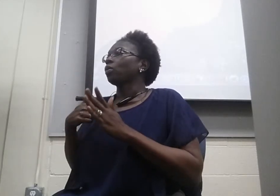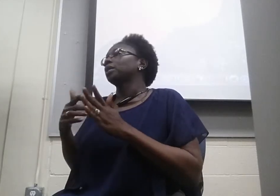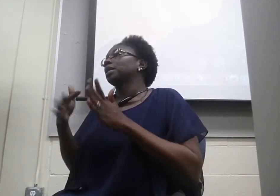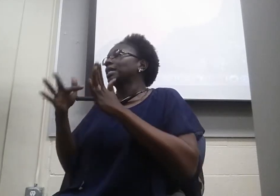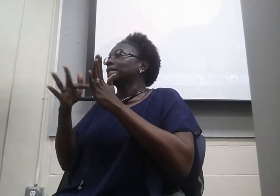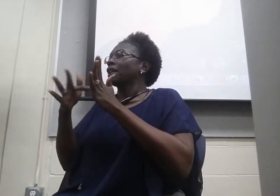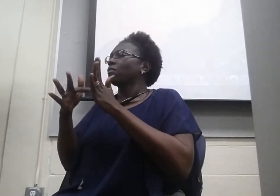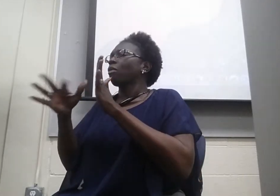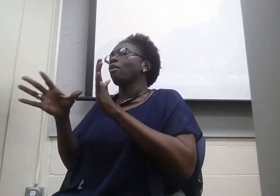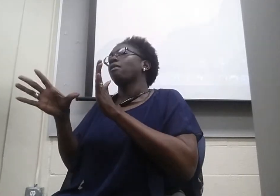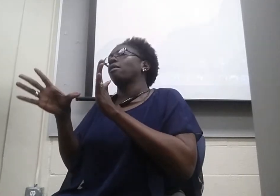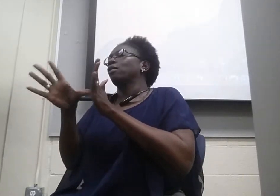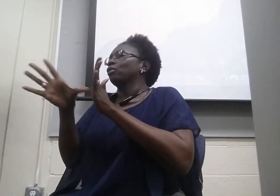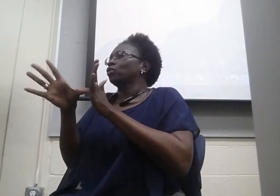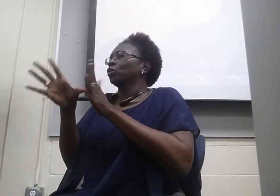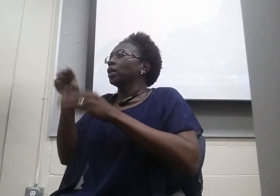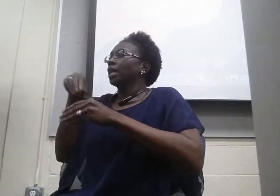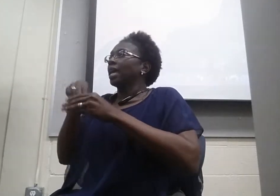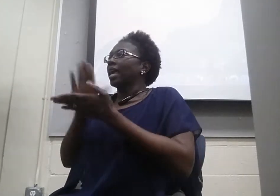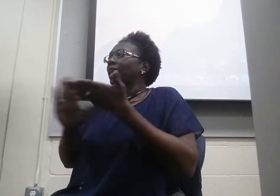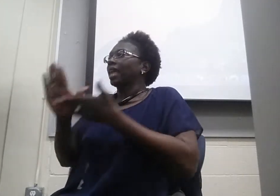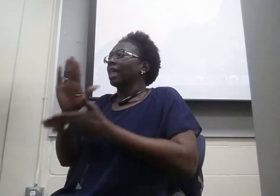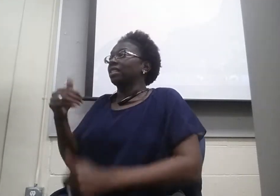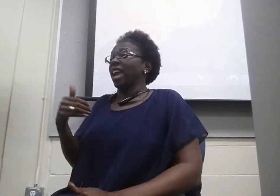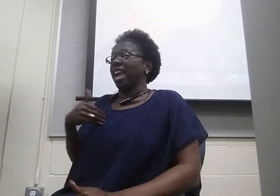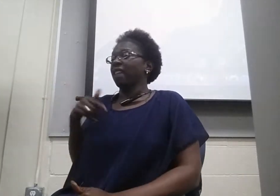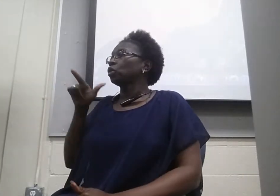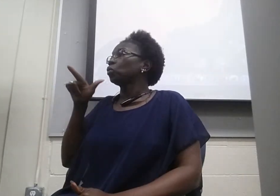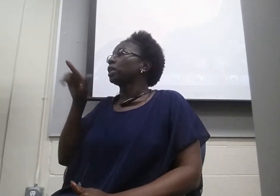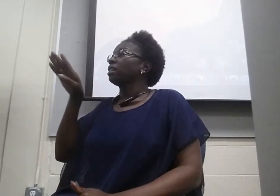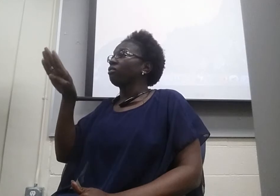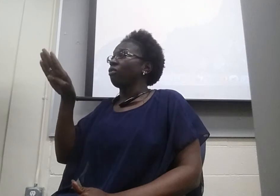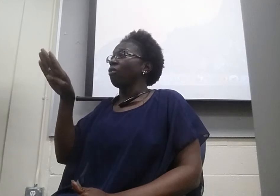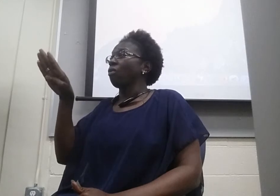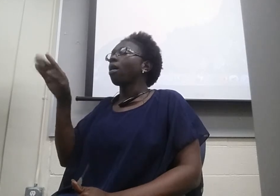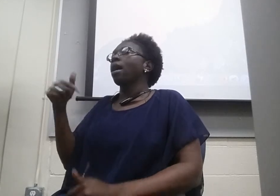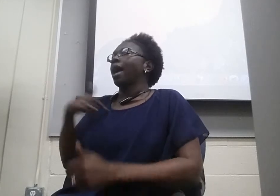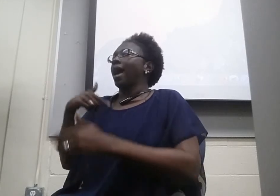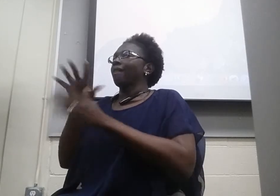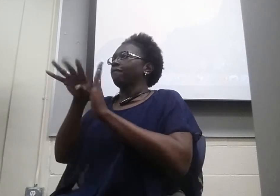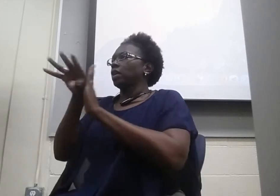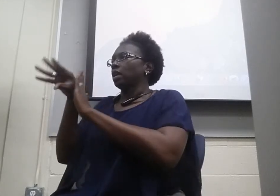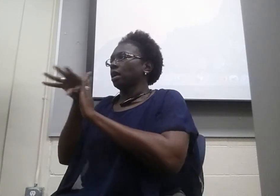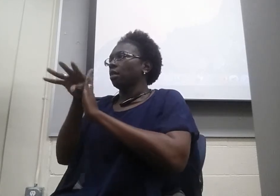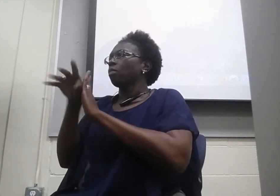got 24 of these. I film about one a year. So, and this is how I do